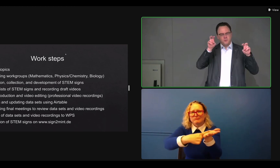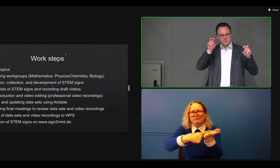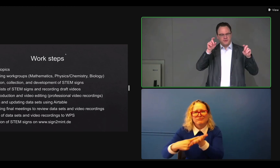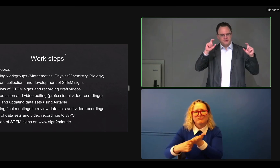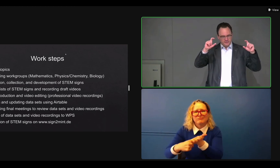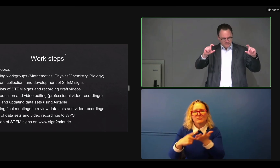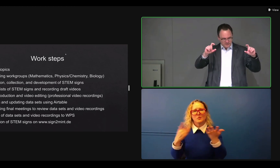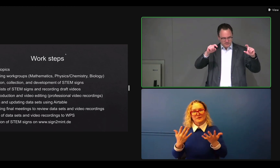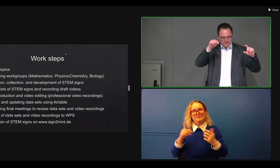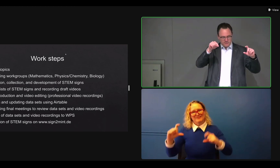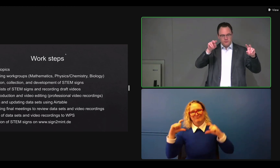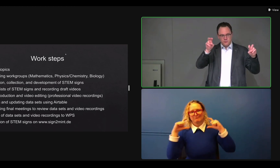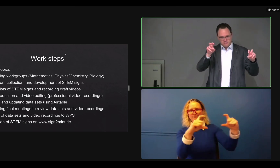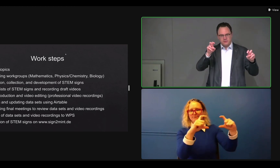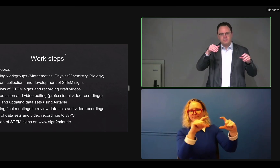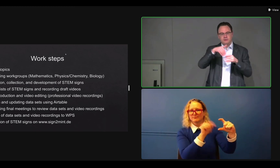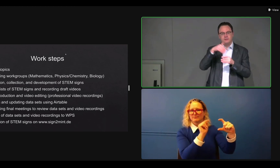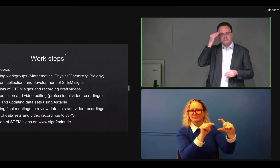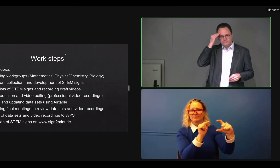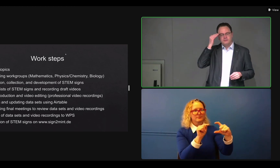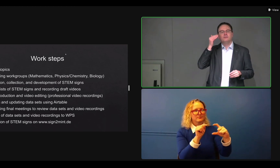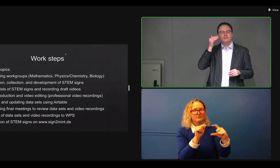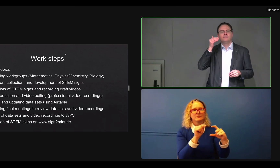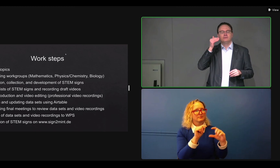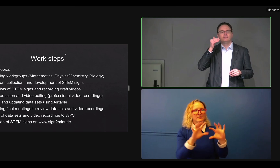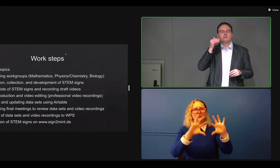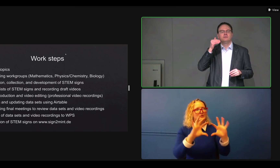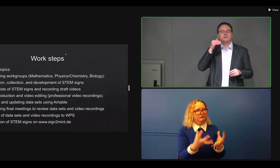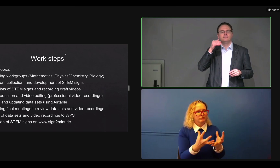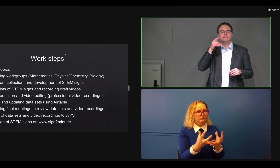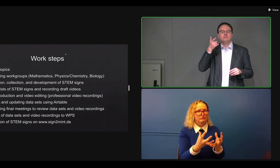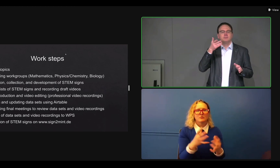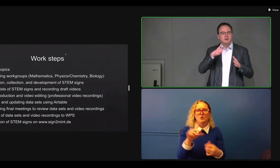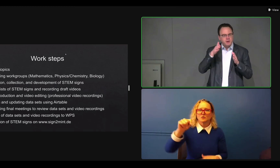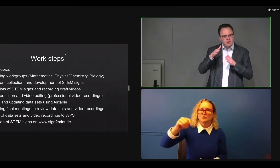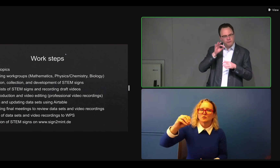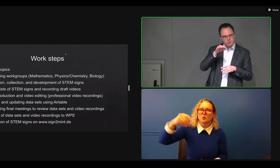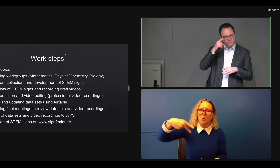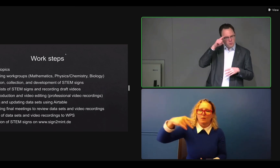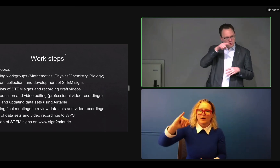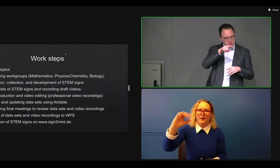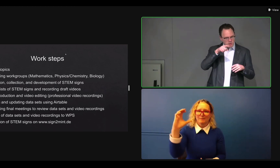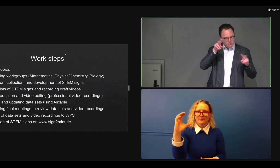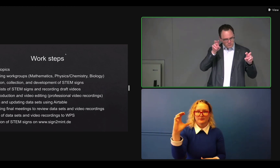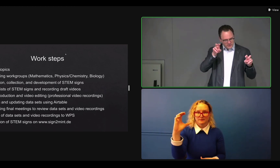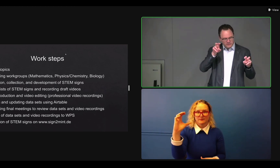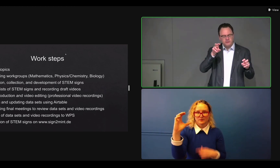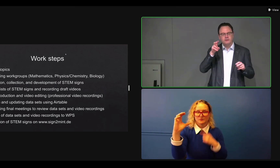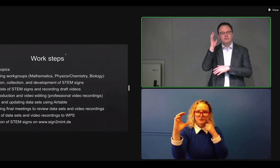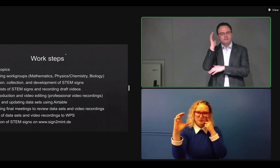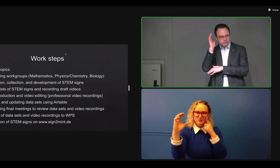at terms alphabetically, but we instead decided that we should do theme-based discussions, or we could leverage people's